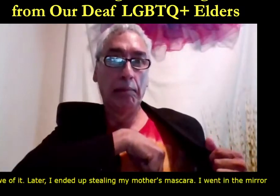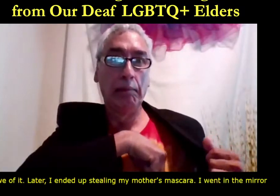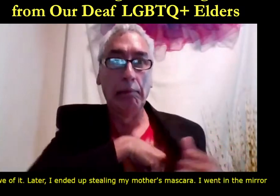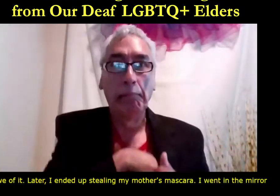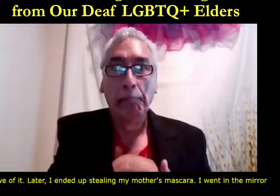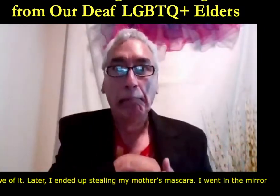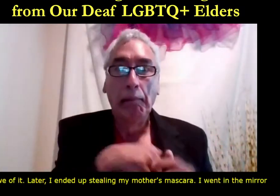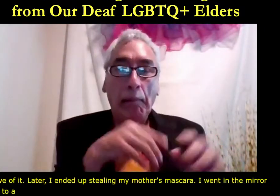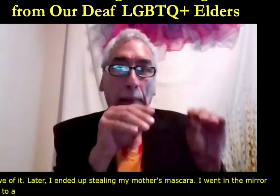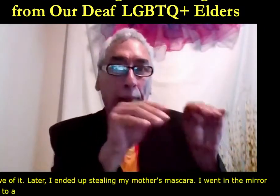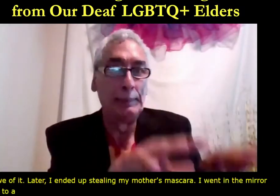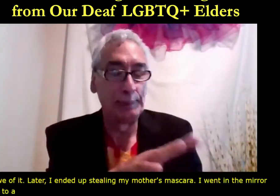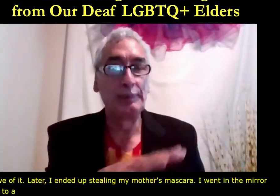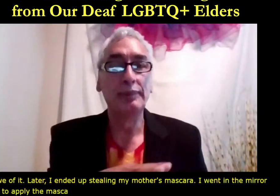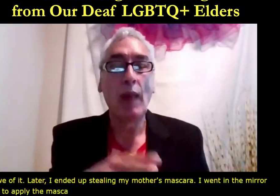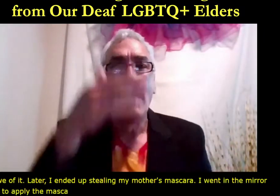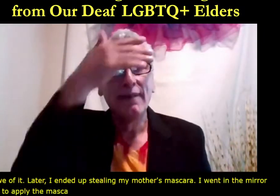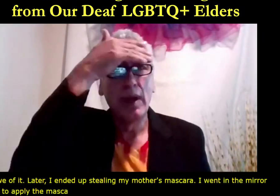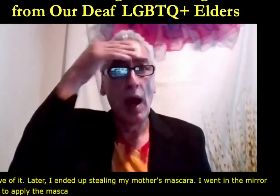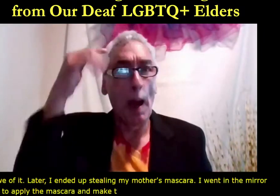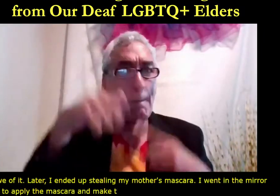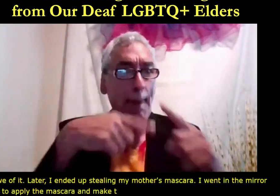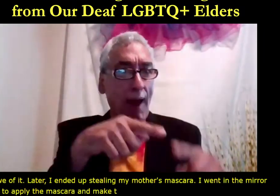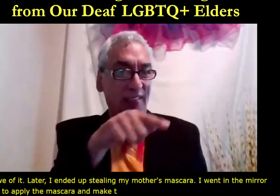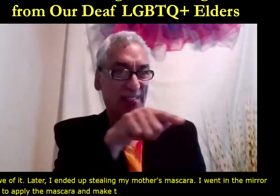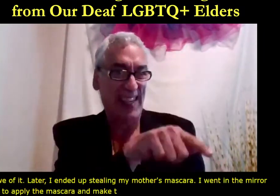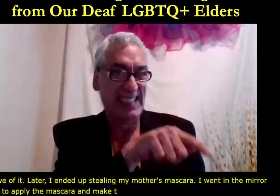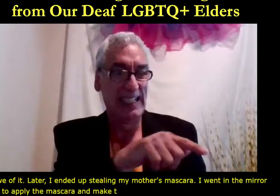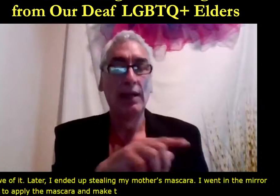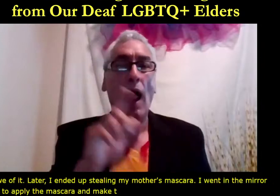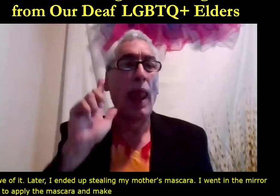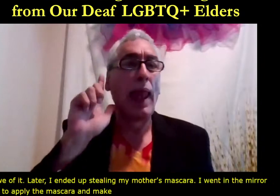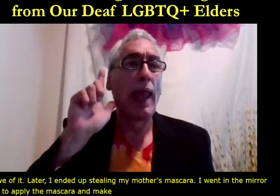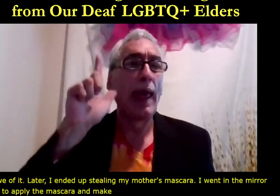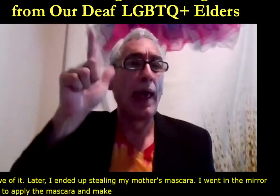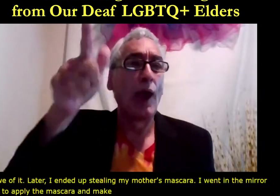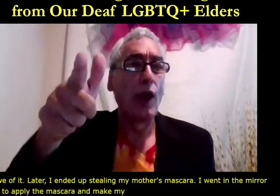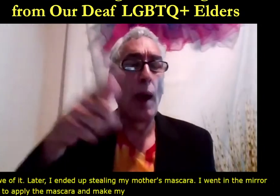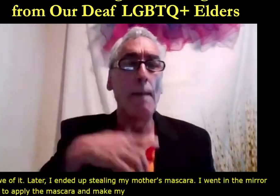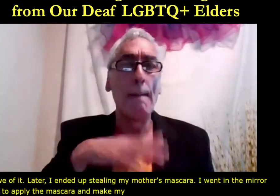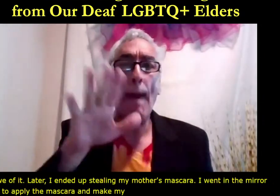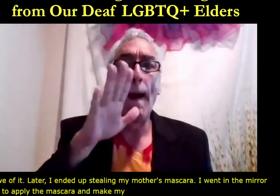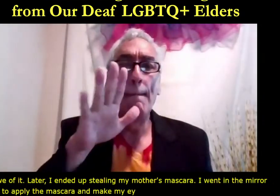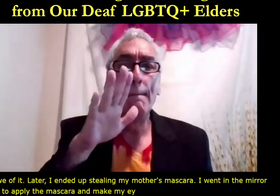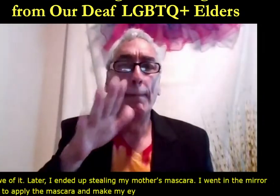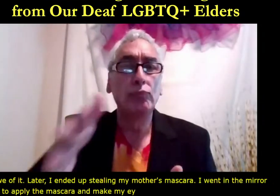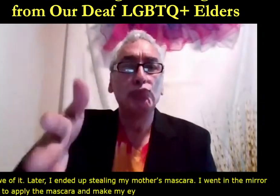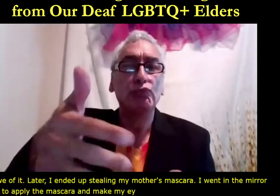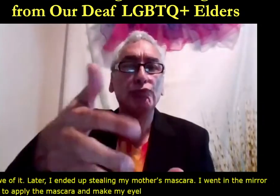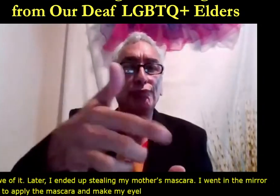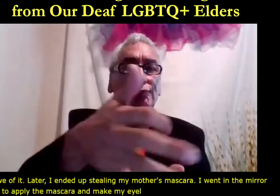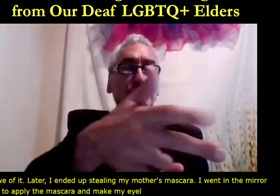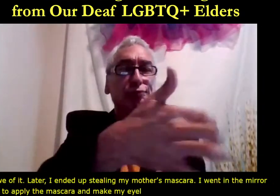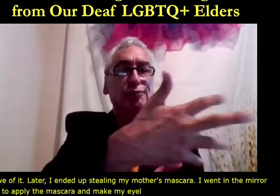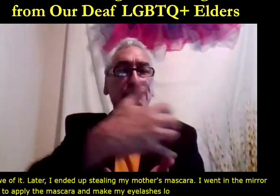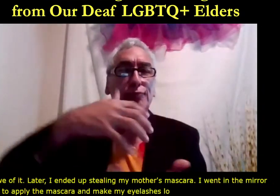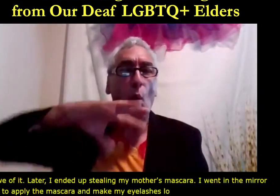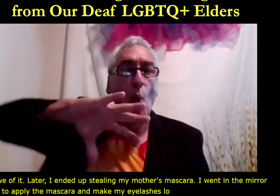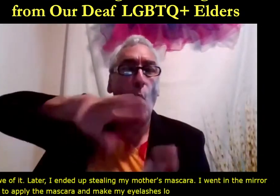hid the mascara i hung on to it and i had forgotten about it it was in my pocket and much later um i think my mother was